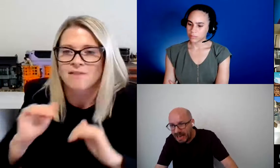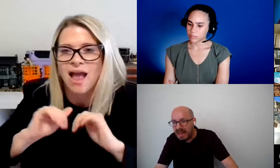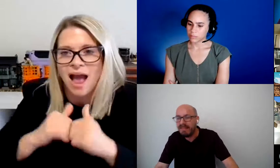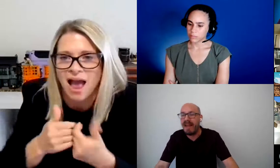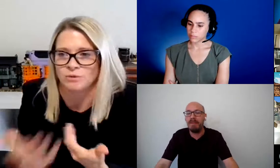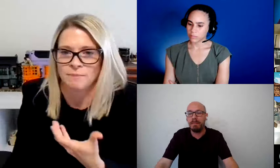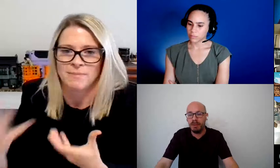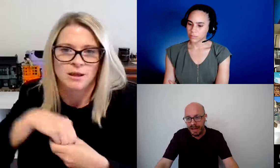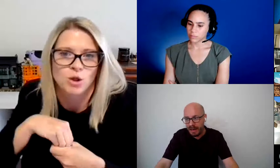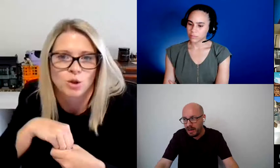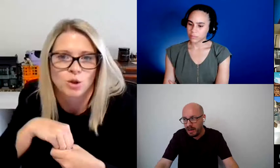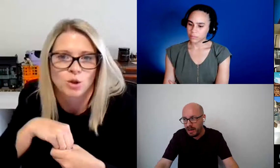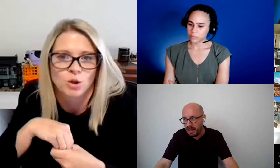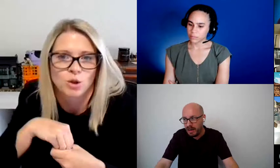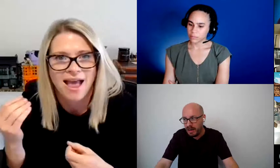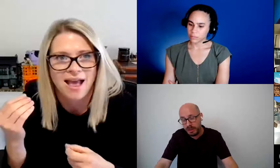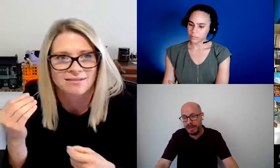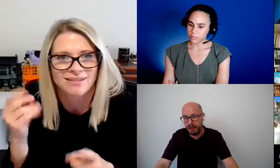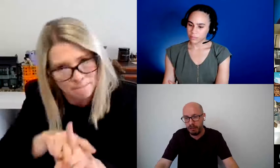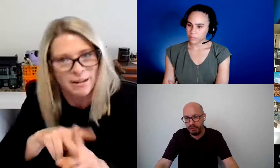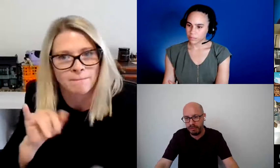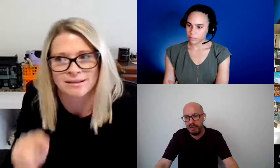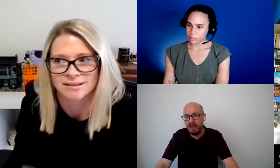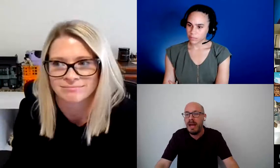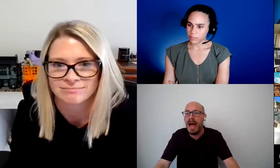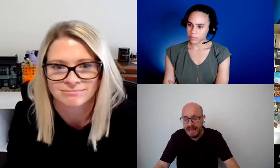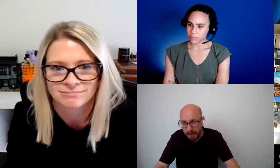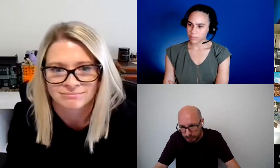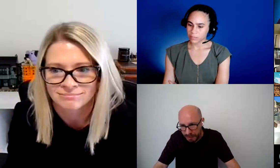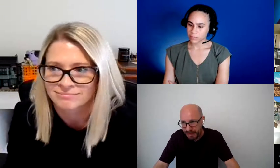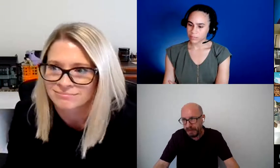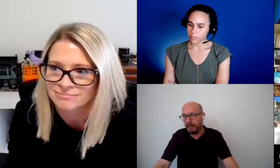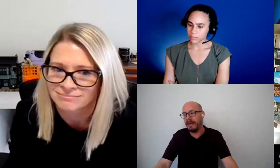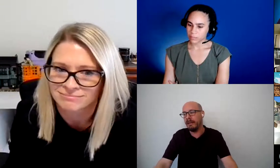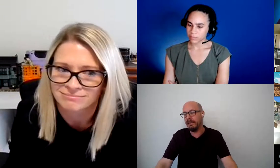is to have a plan, but of how to be inclusive, and implement that plan.